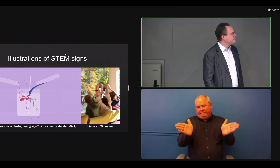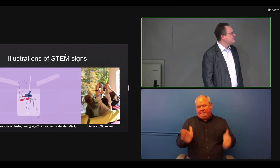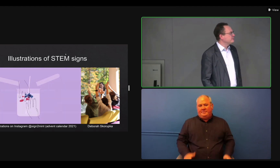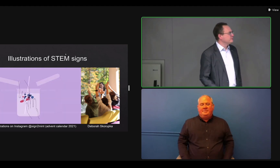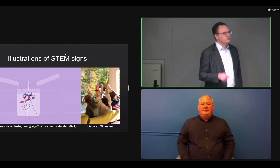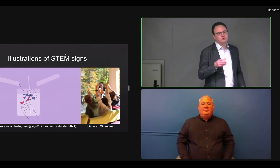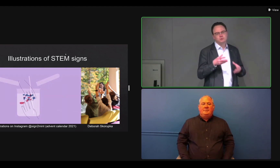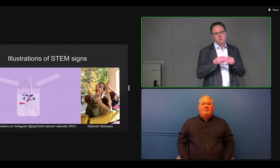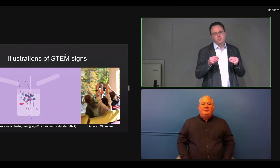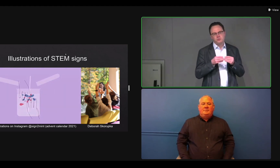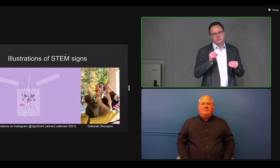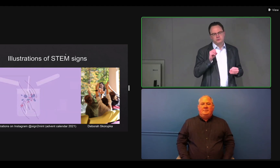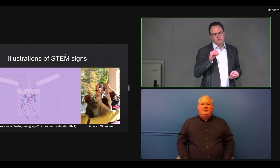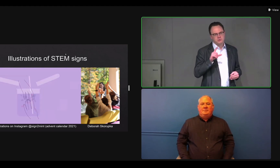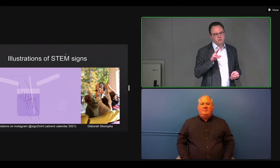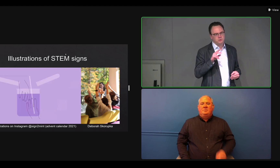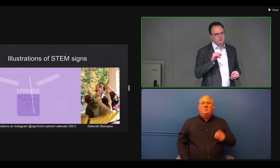Convergence and divergence.